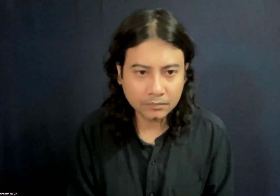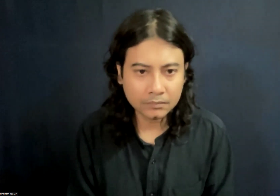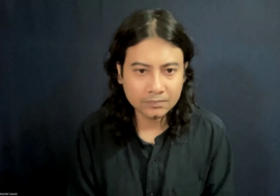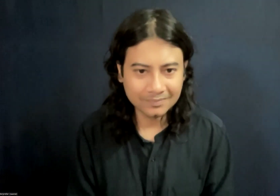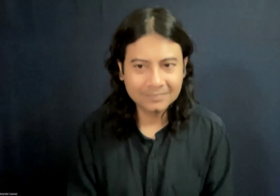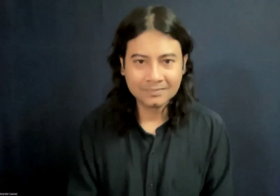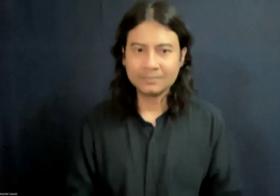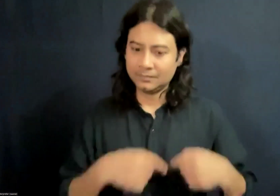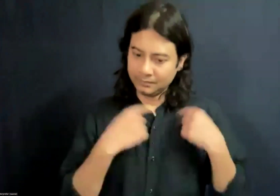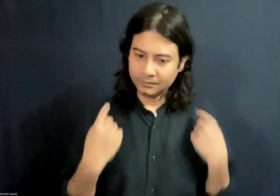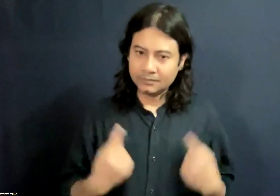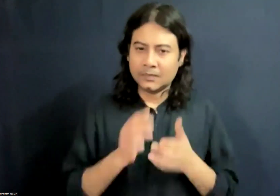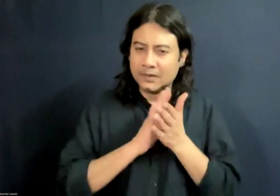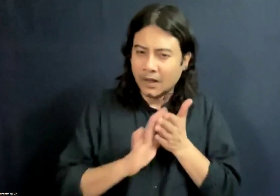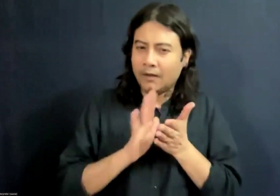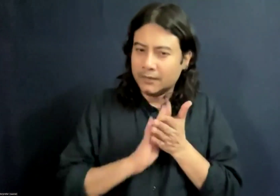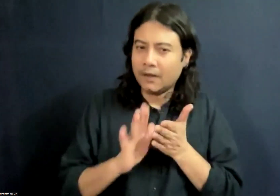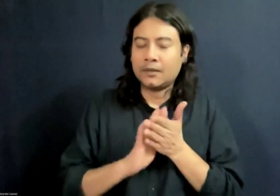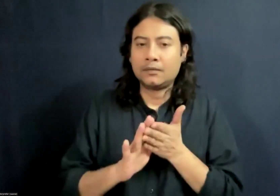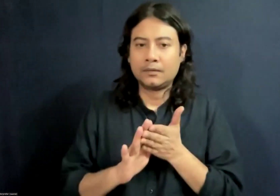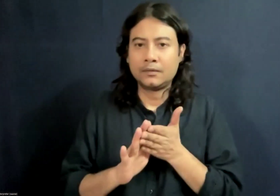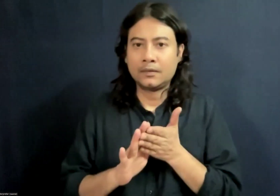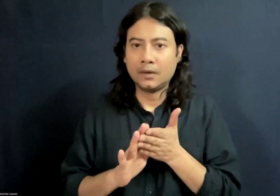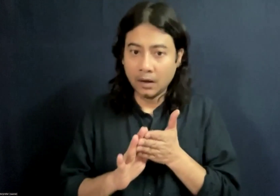Okay, so charity purifies our money.